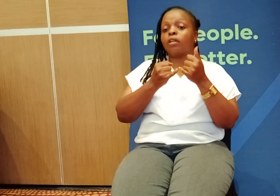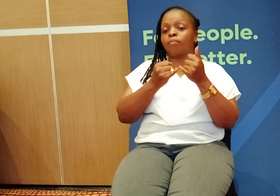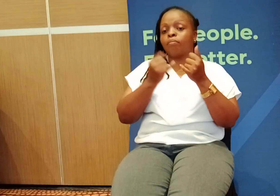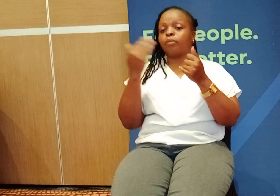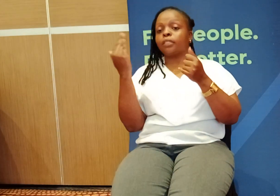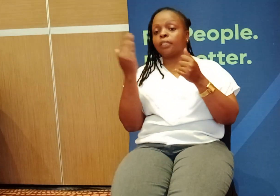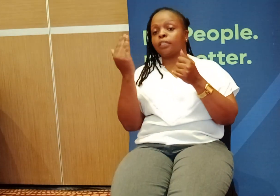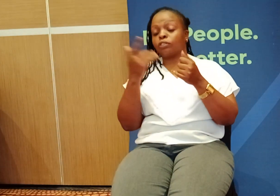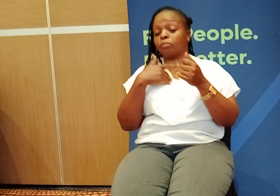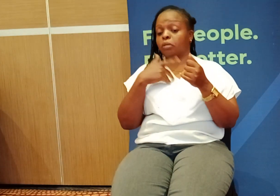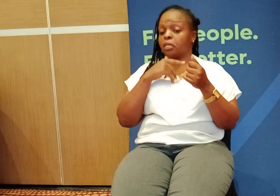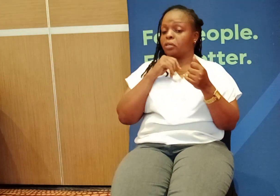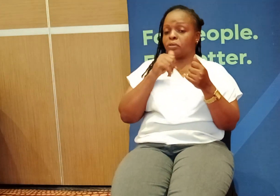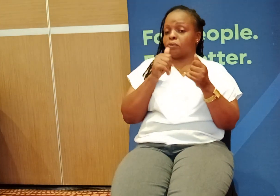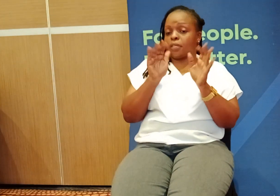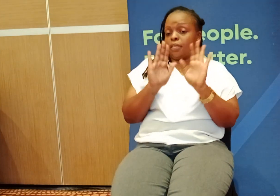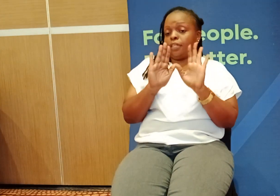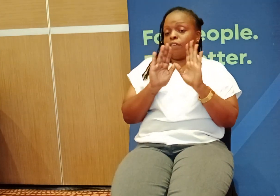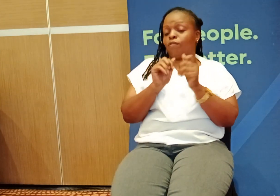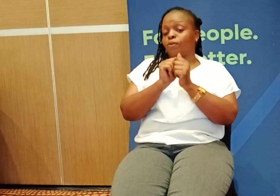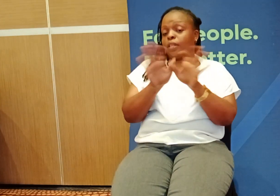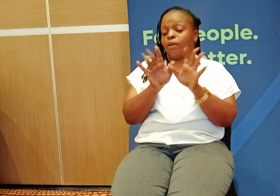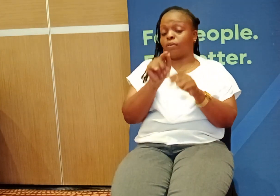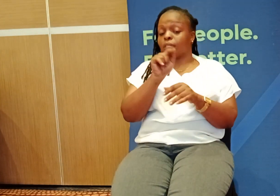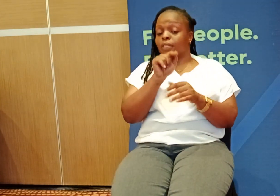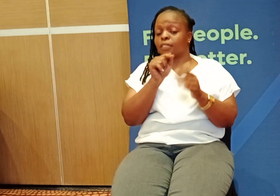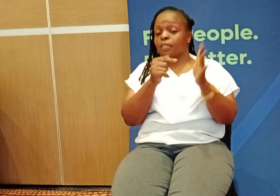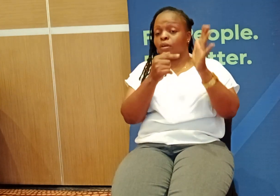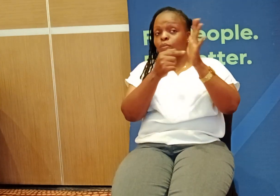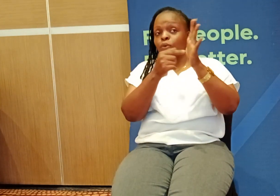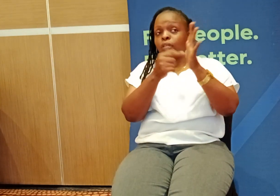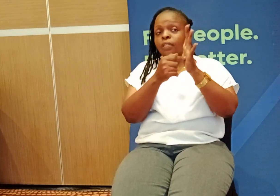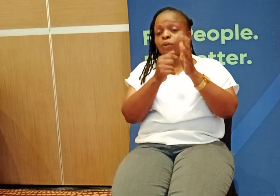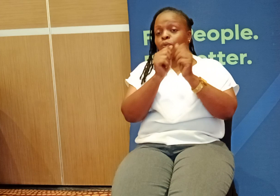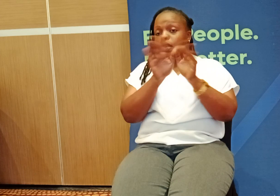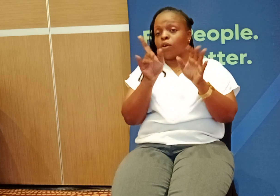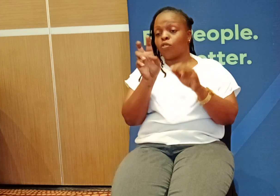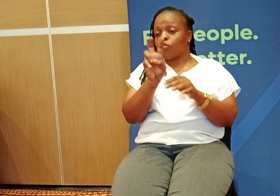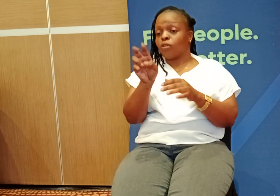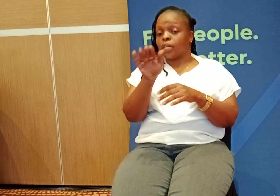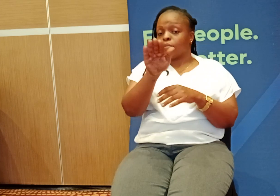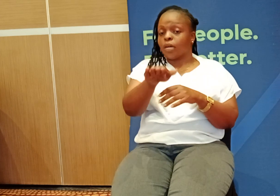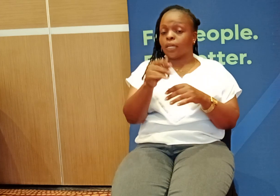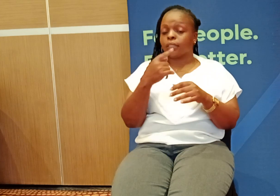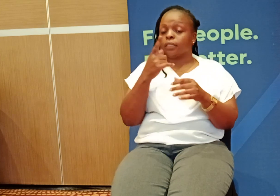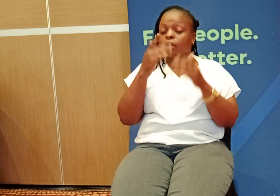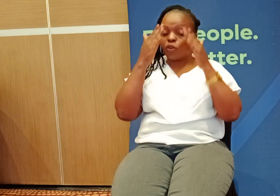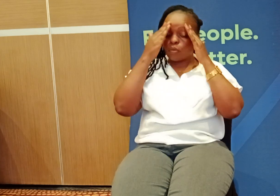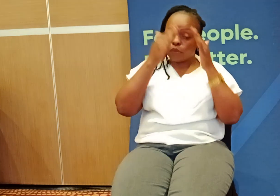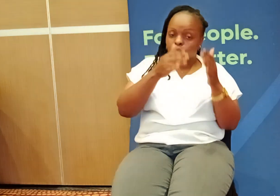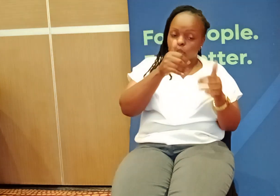I will not leave this without this podium without looking back and saying there are commitments that I made the last time